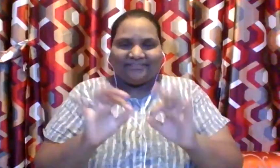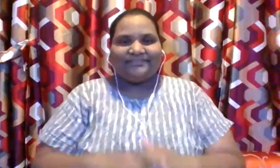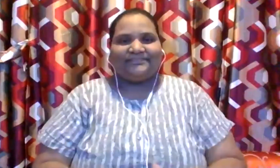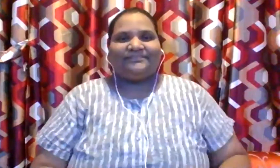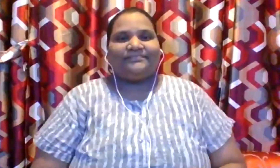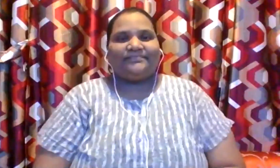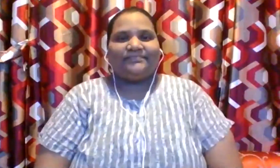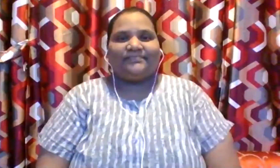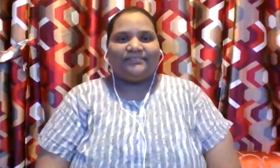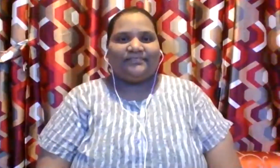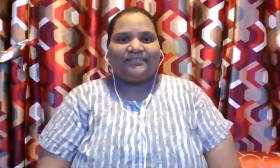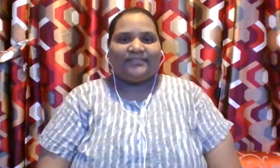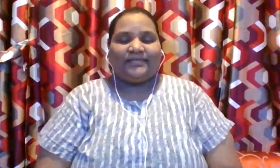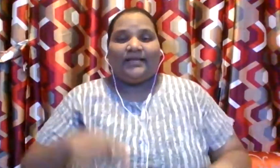I'll share the screen.